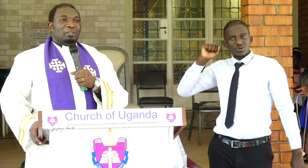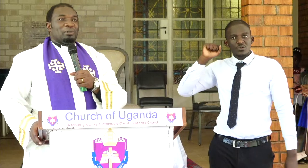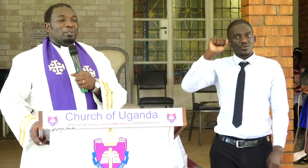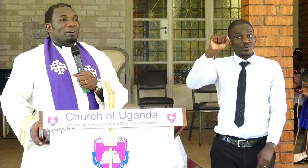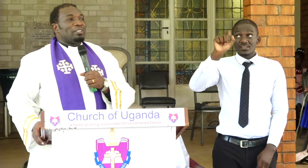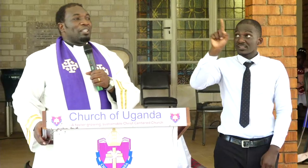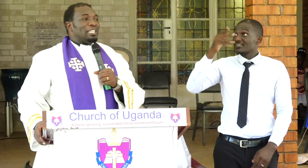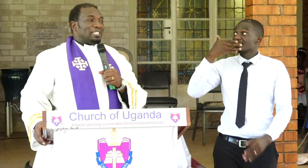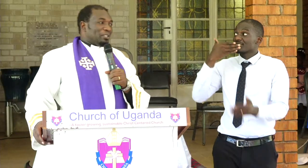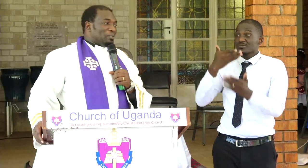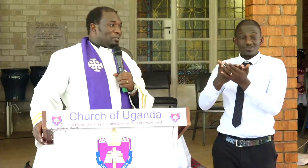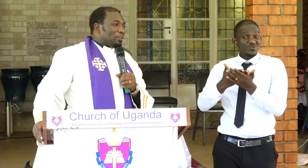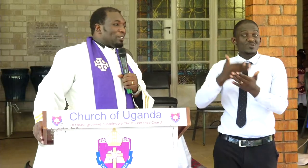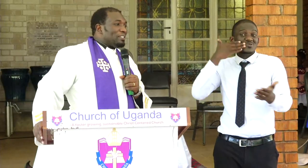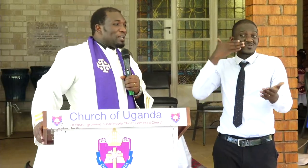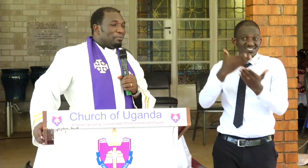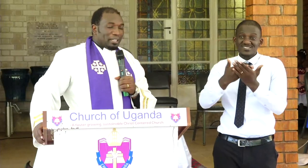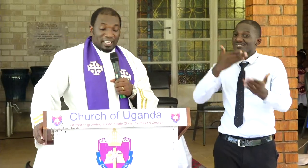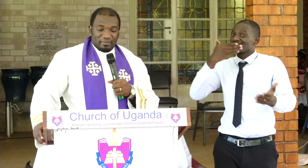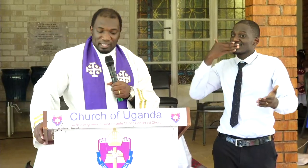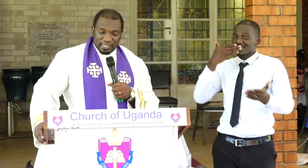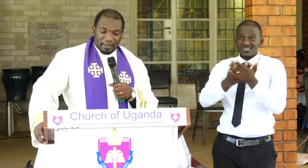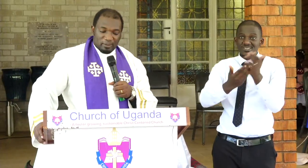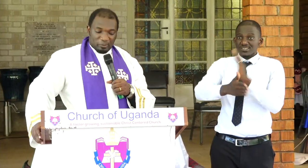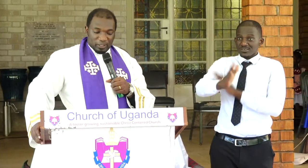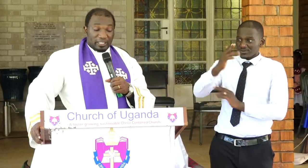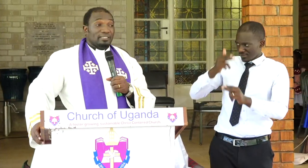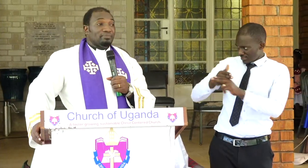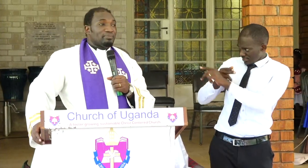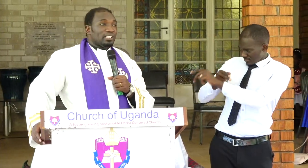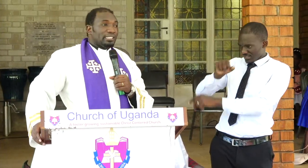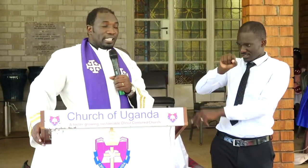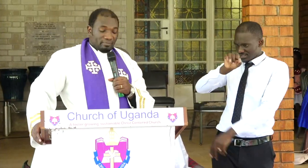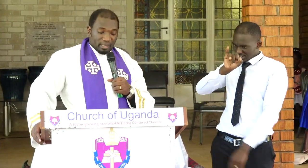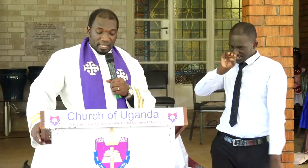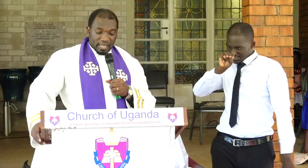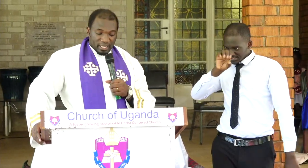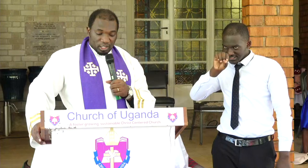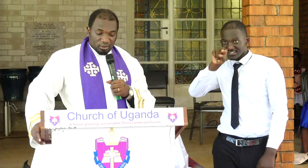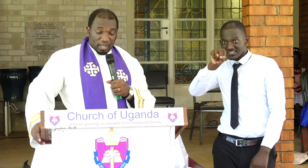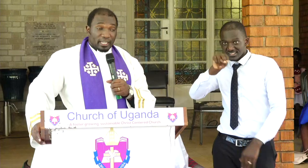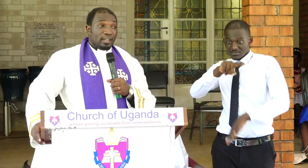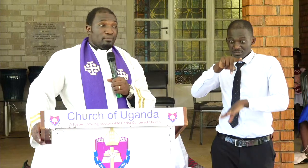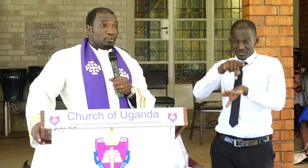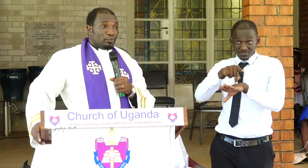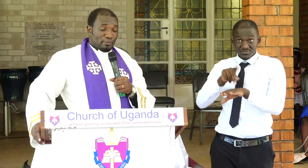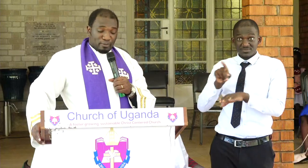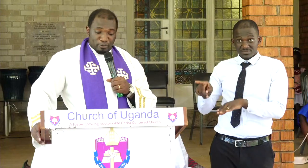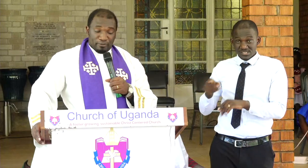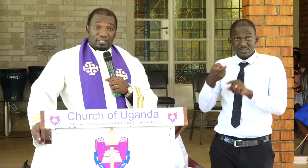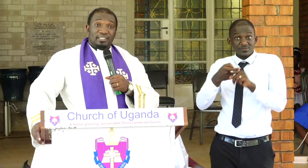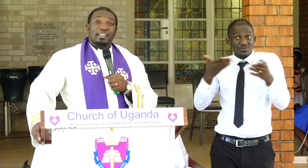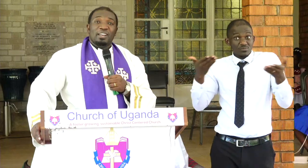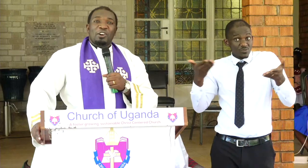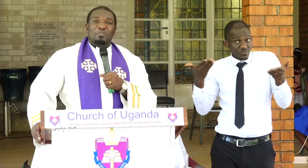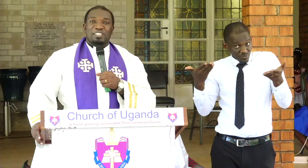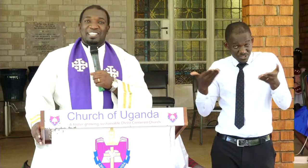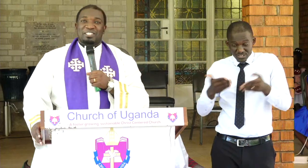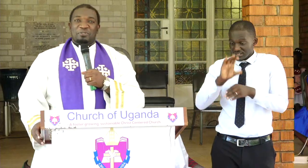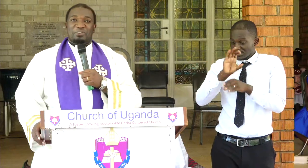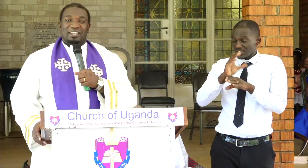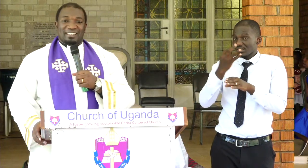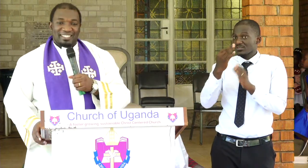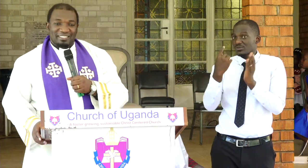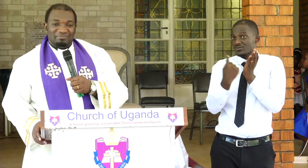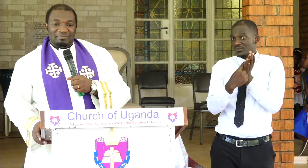He's a good God. He's a good God. My name is Simon Peter Dembelia Yesu, and I come to you from the province of the